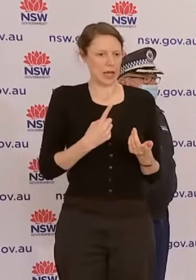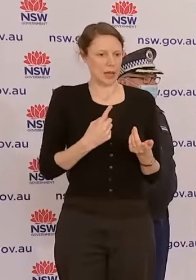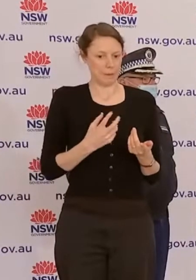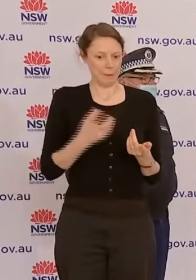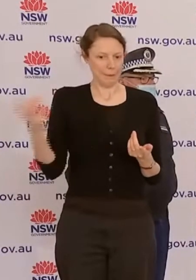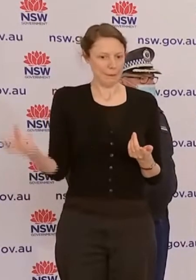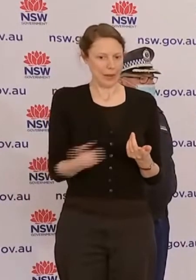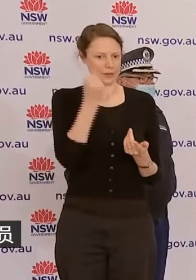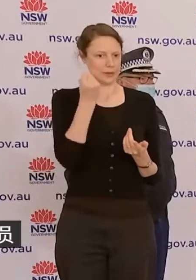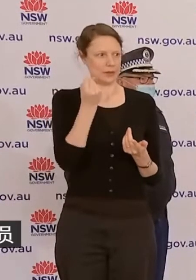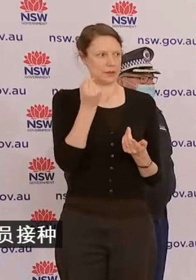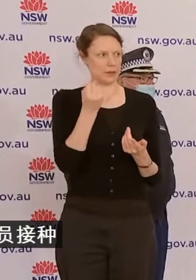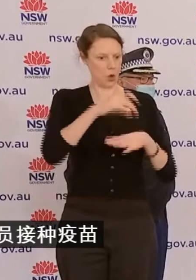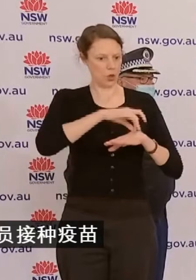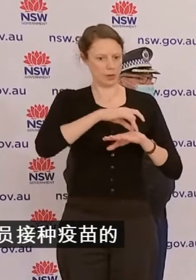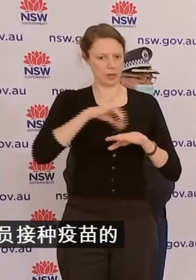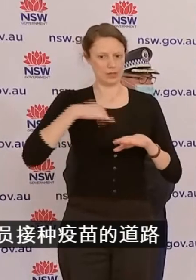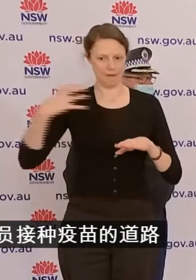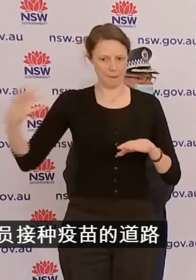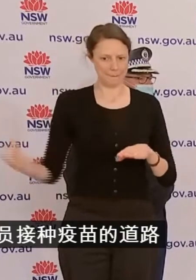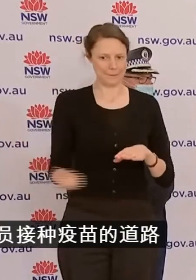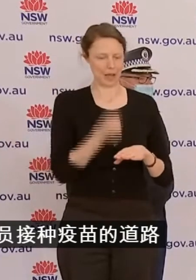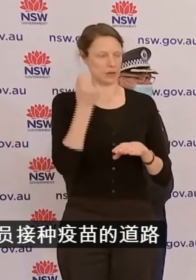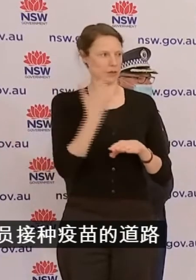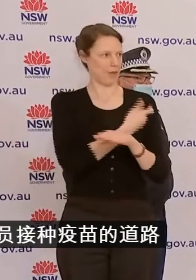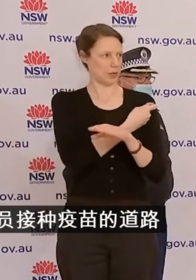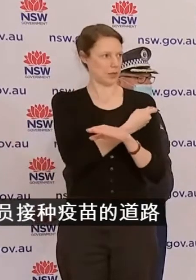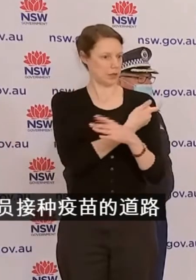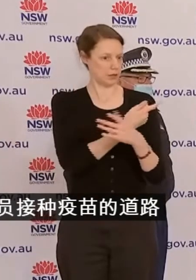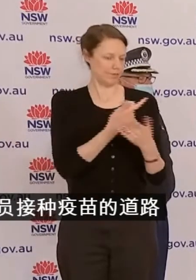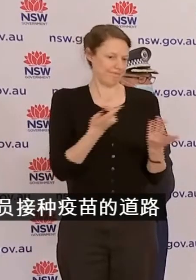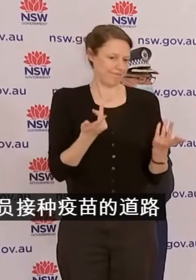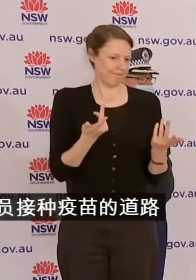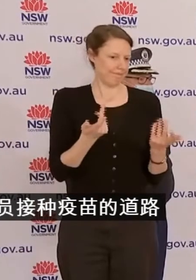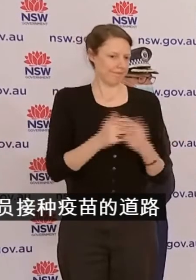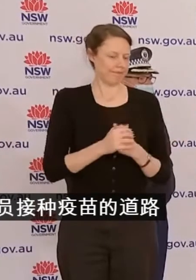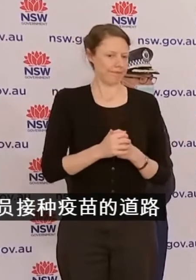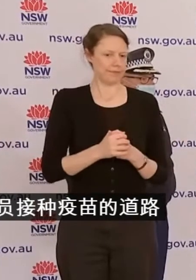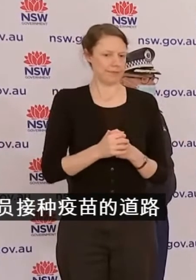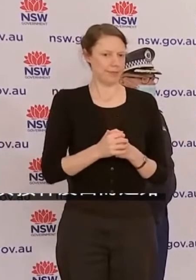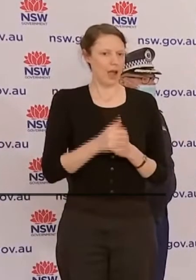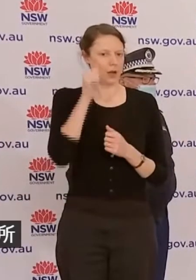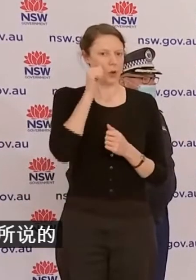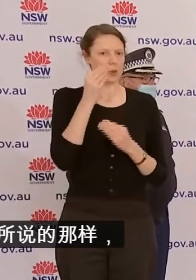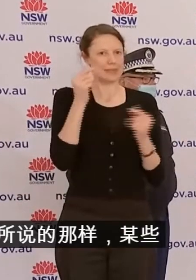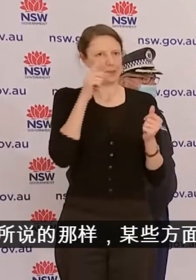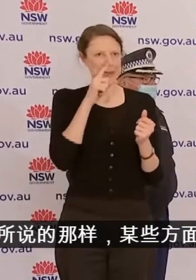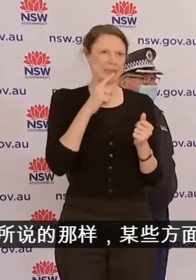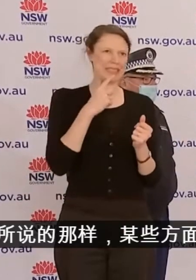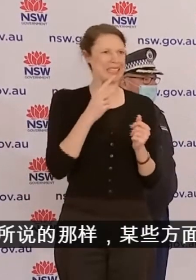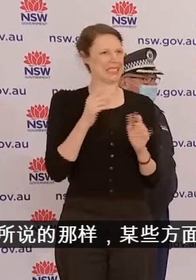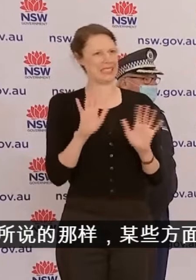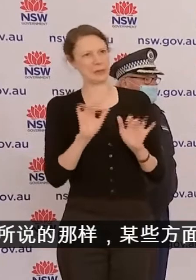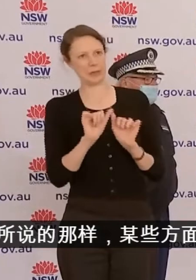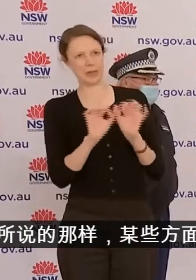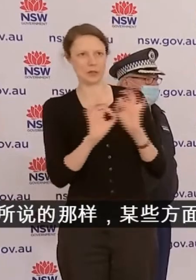mandating hospital staff to have vaccines, and I know there's still reluctance in some quarters, as I said